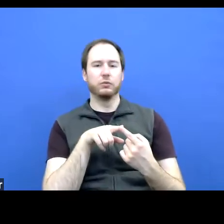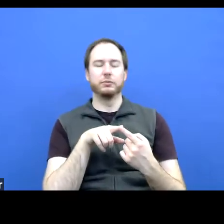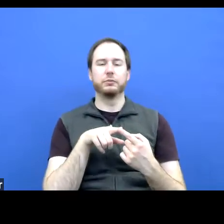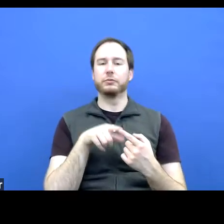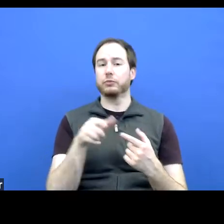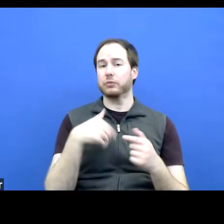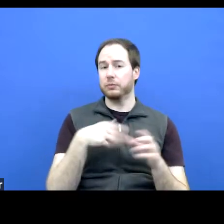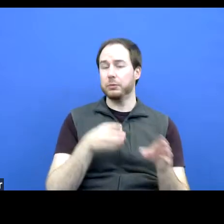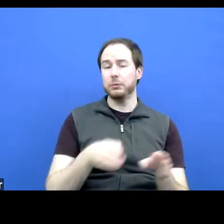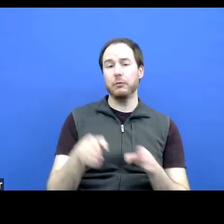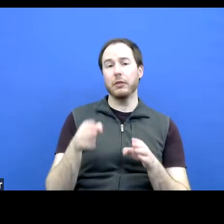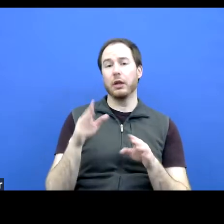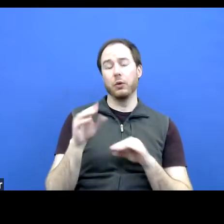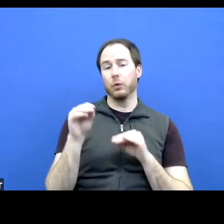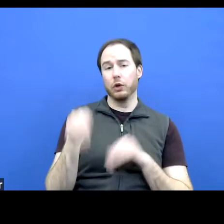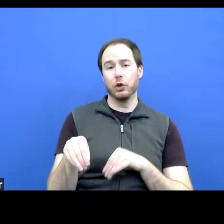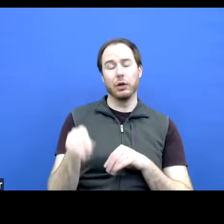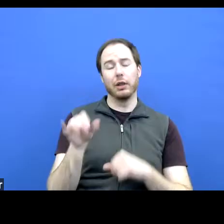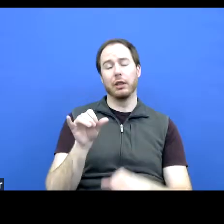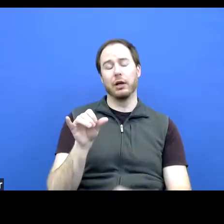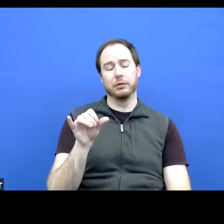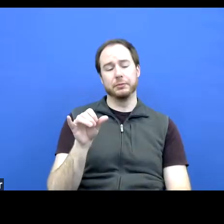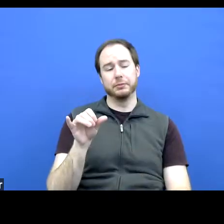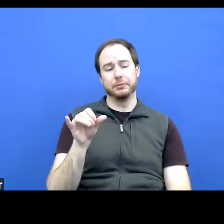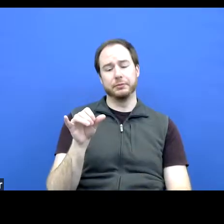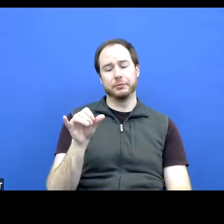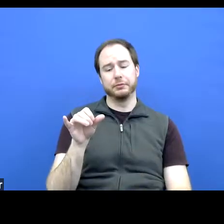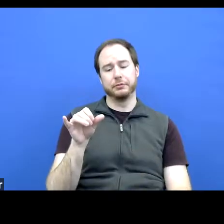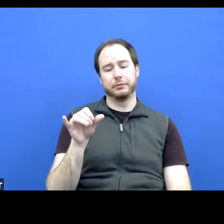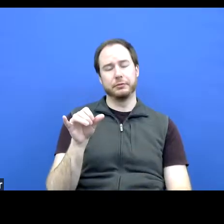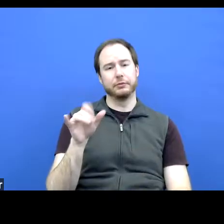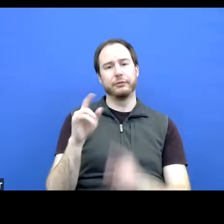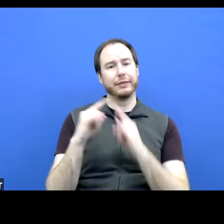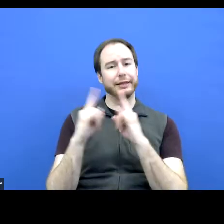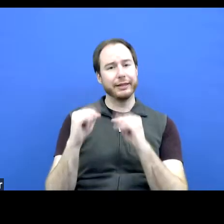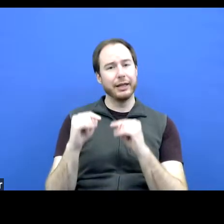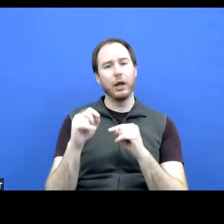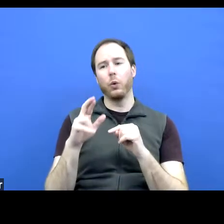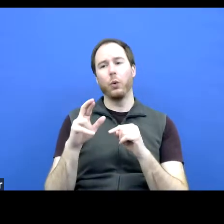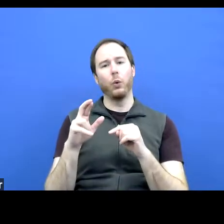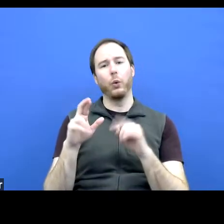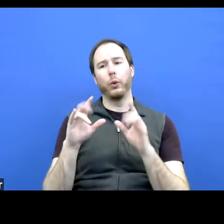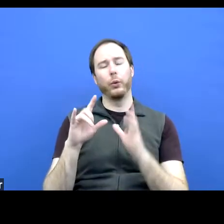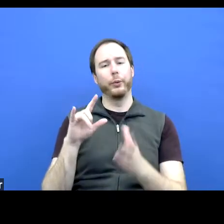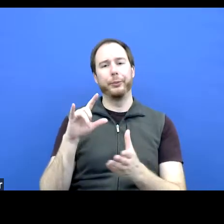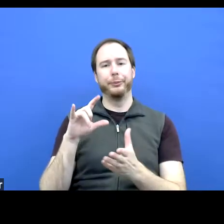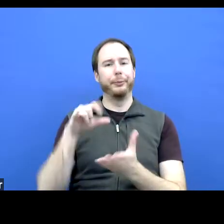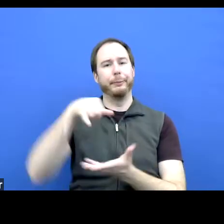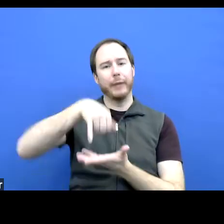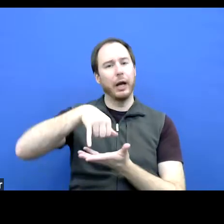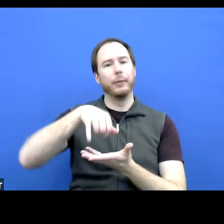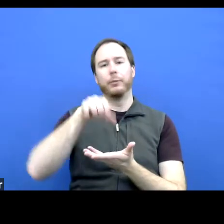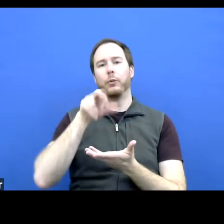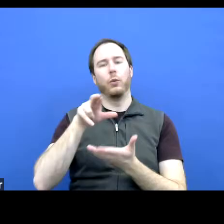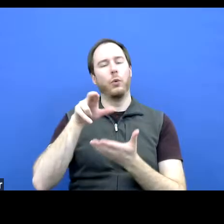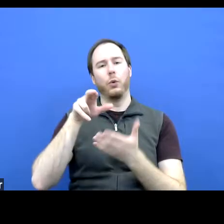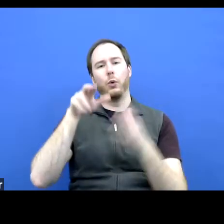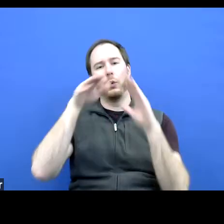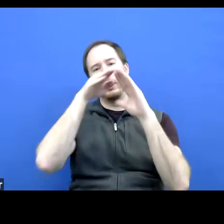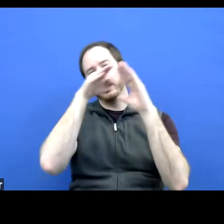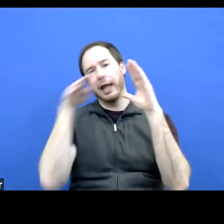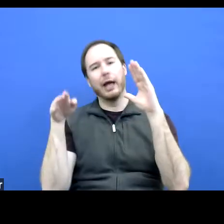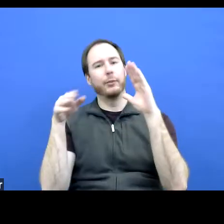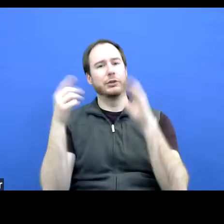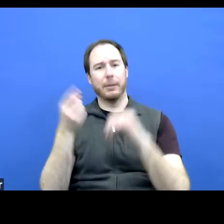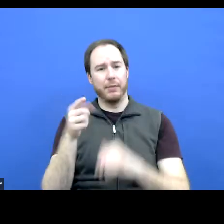a plan to put in any like those tents or pop-ups or canopies or anything along those lines?